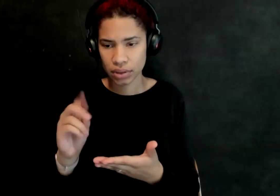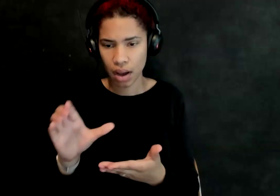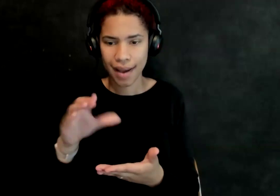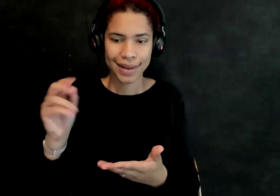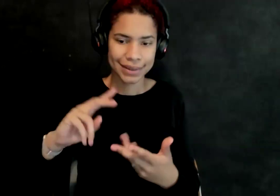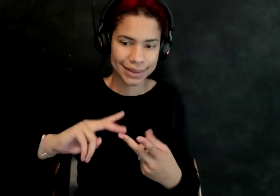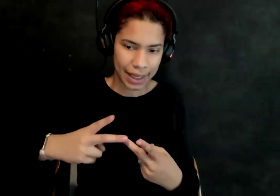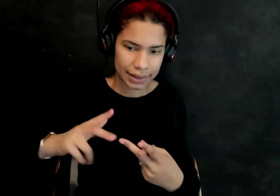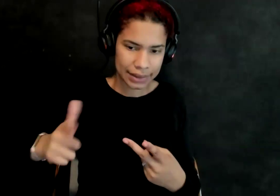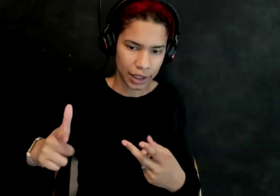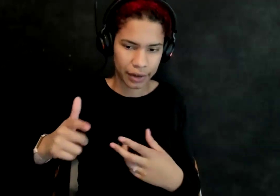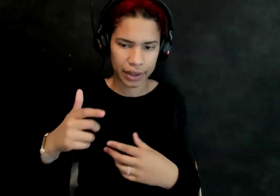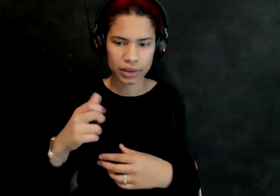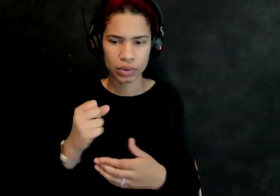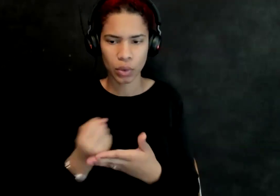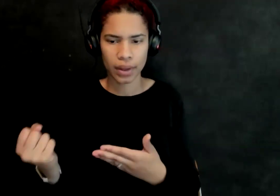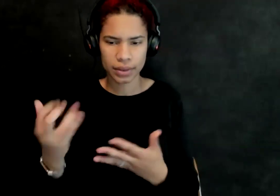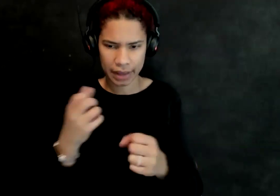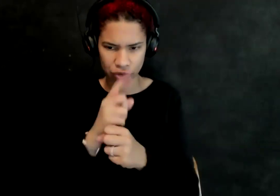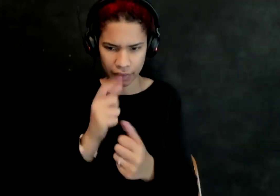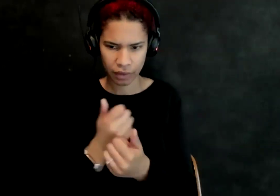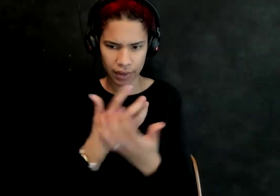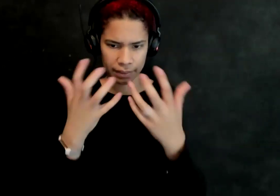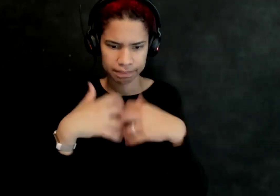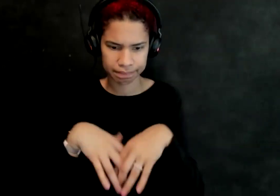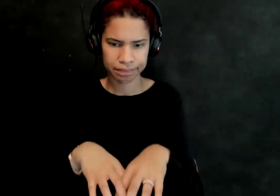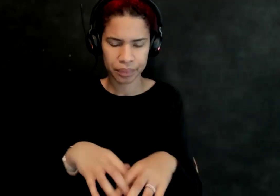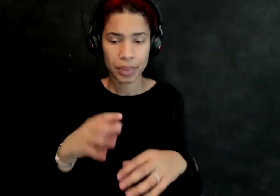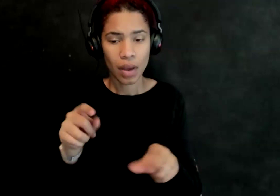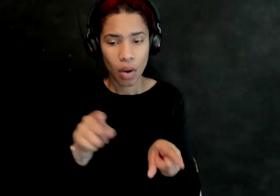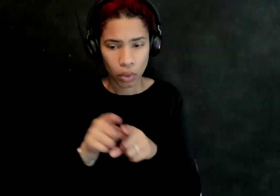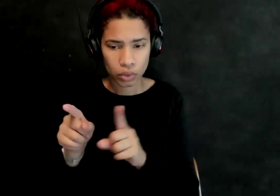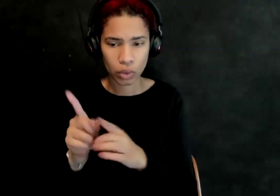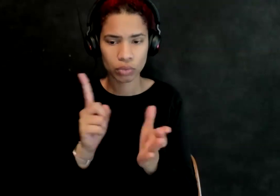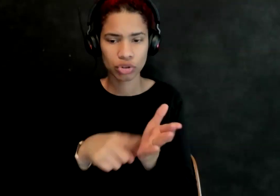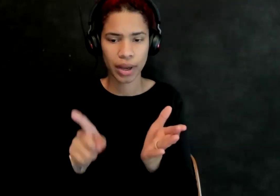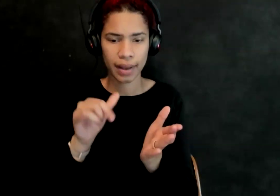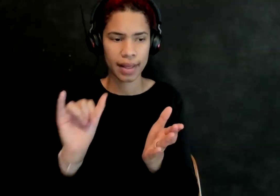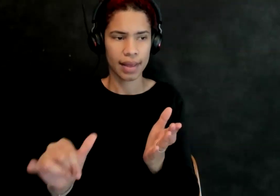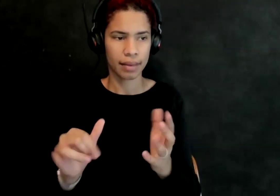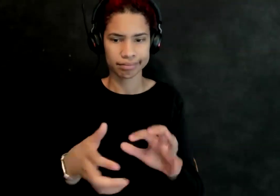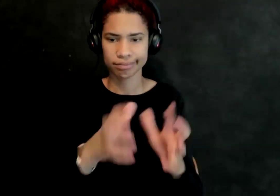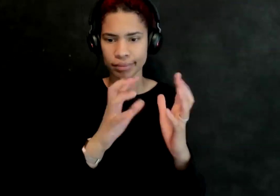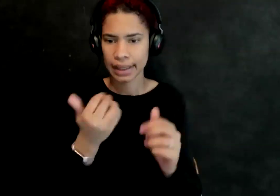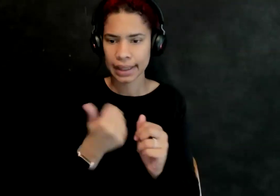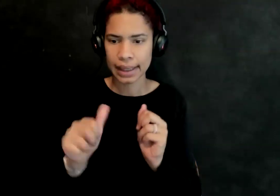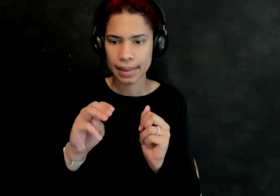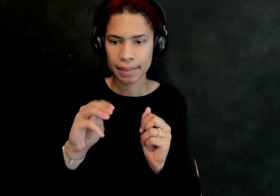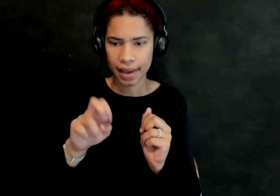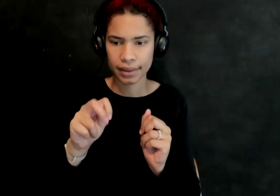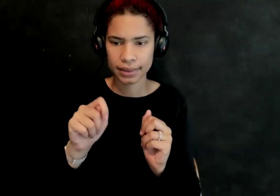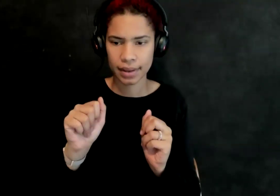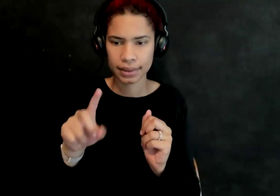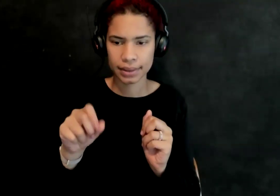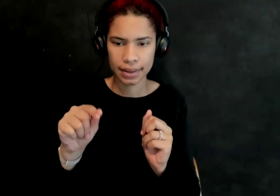aware of, making sure that those things check out and line up. You also want to check for discrepancies, check that metadata, and make sure, like, oh, okay, is